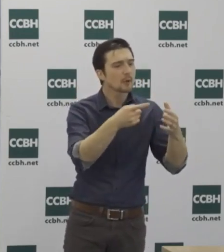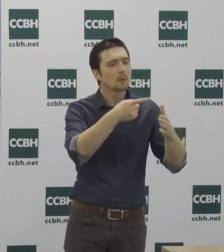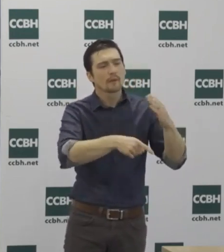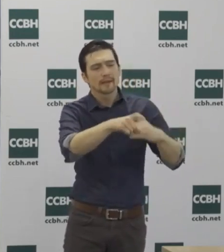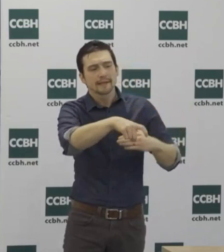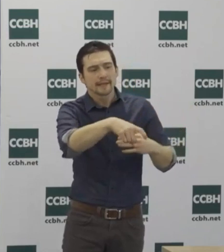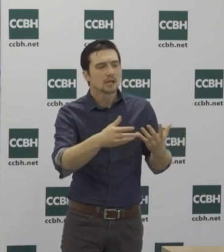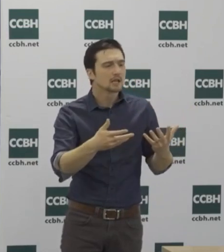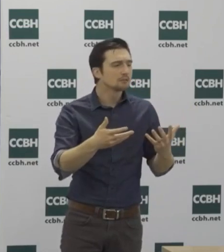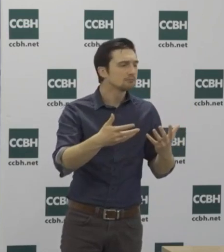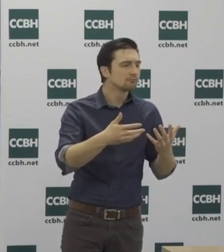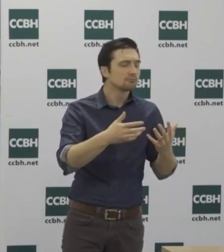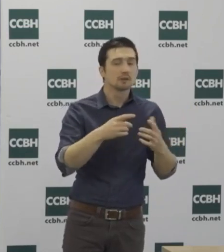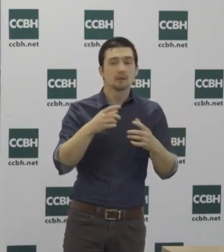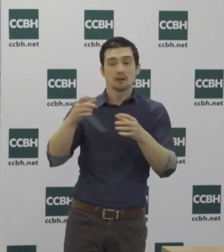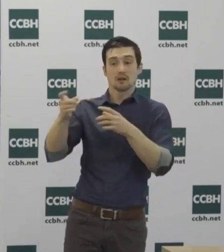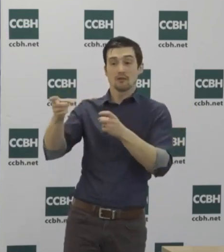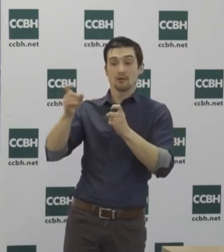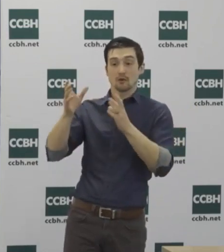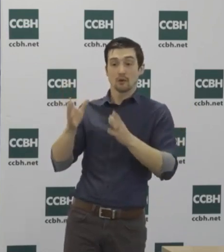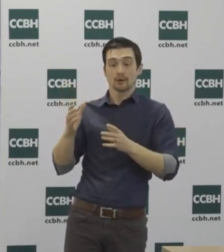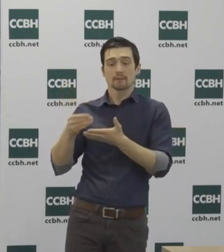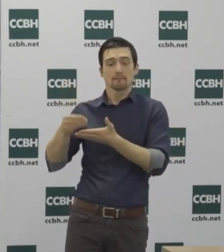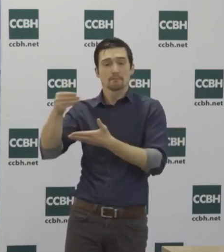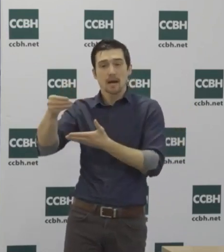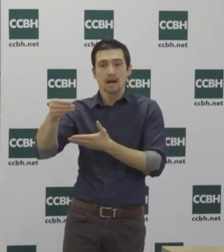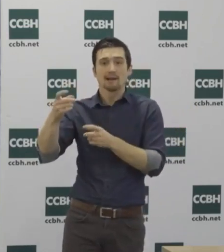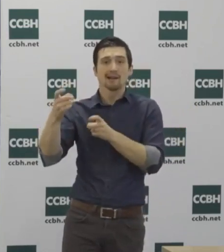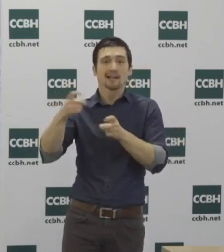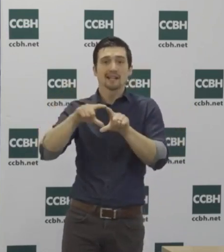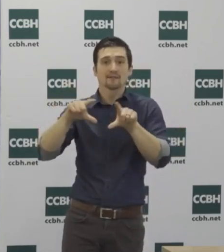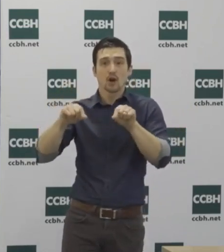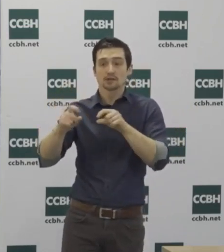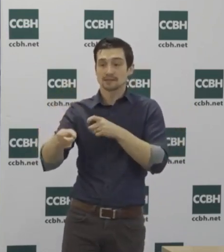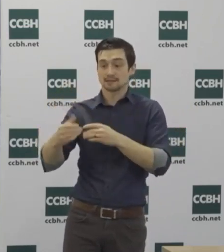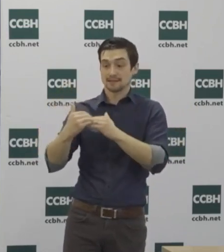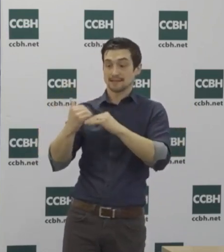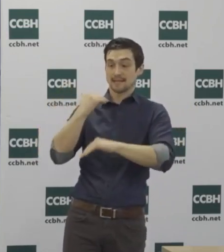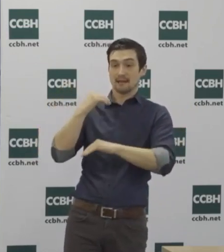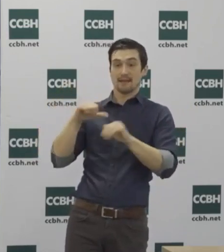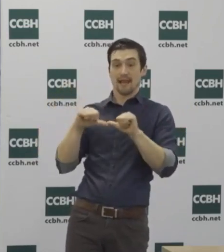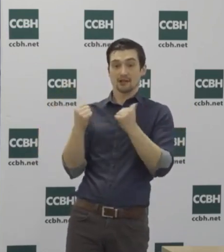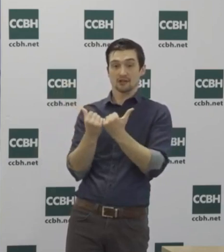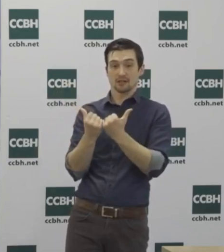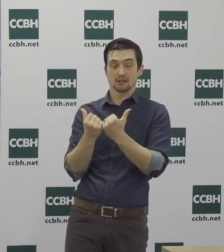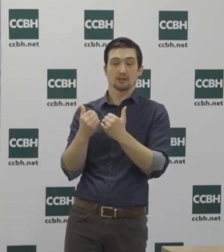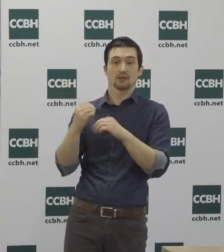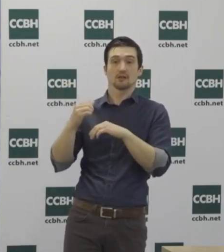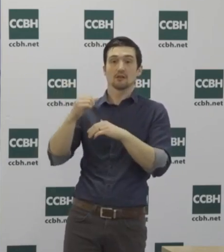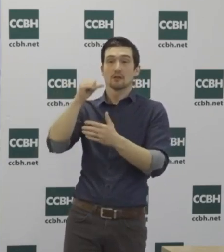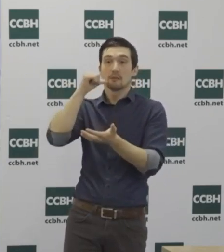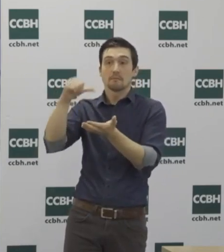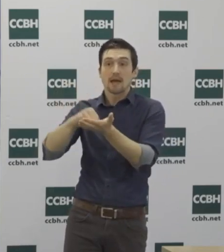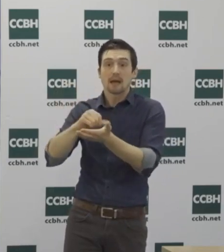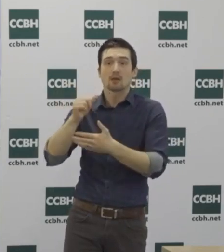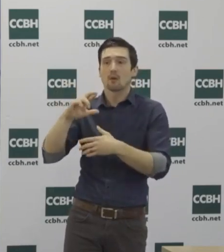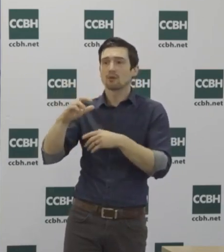need. The donor can purchase gift cards and send them to the agency, either by mail or